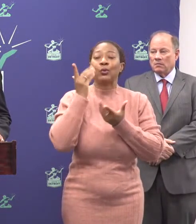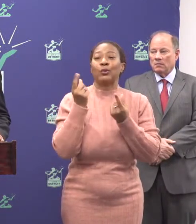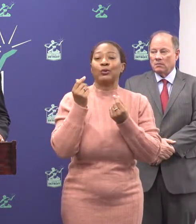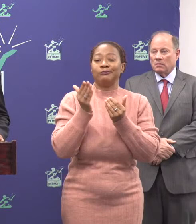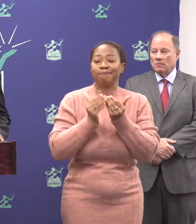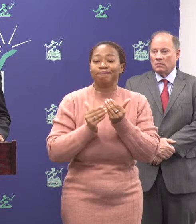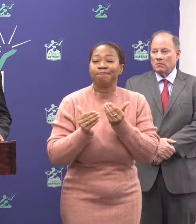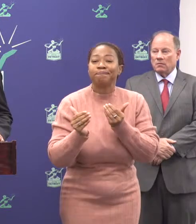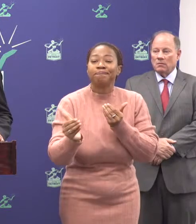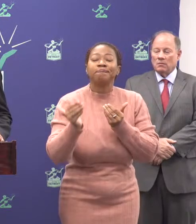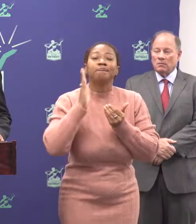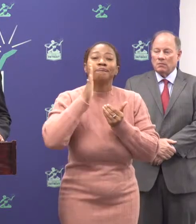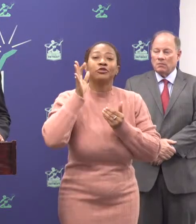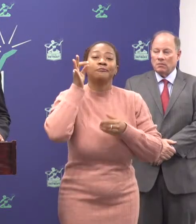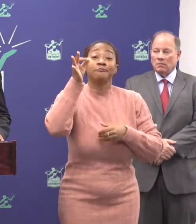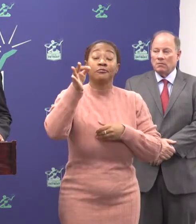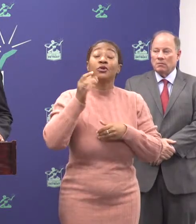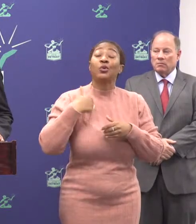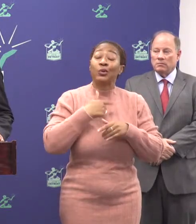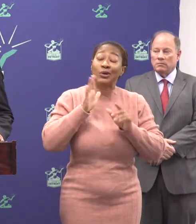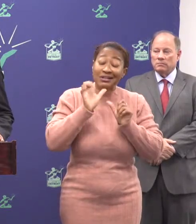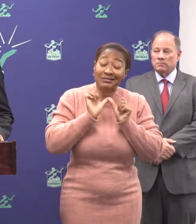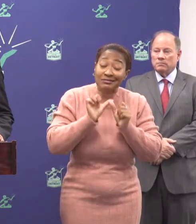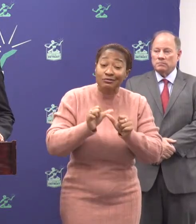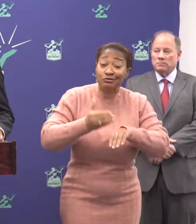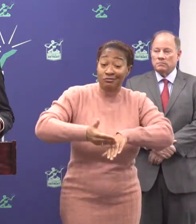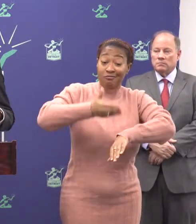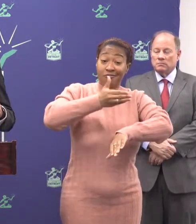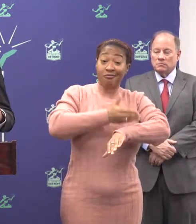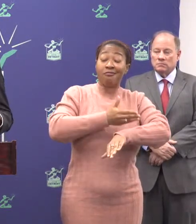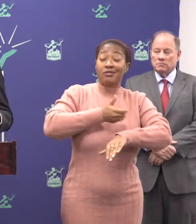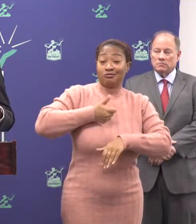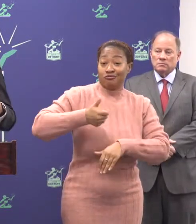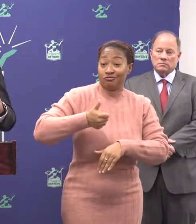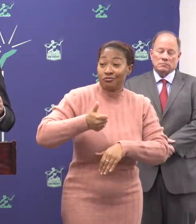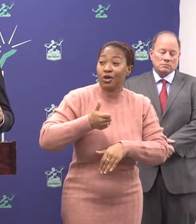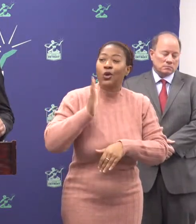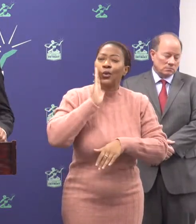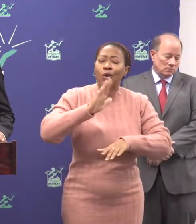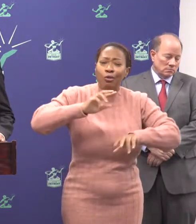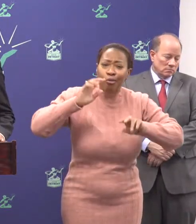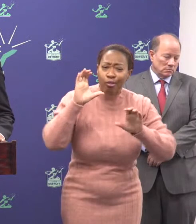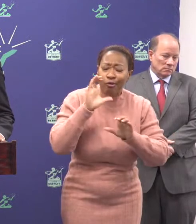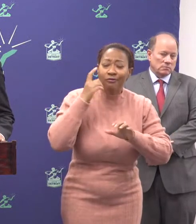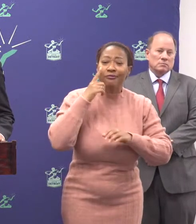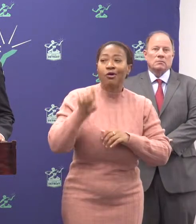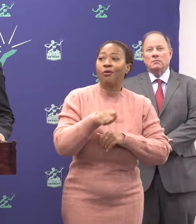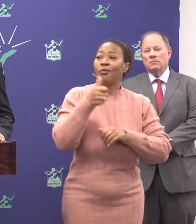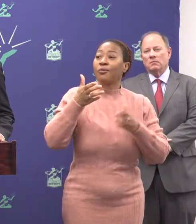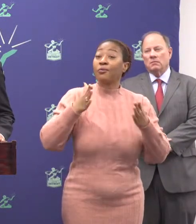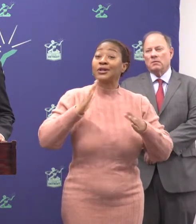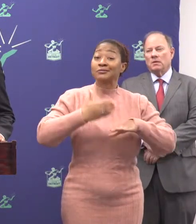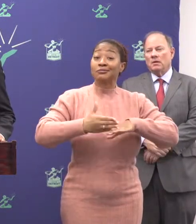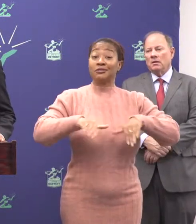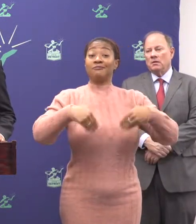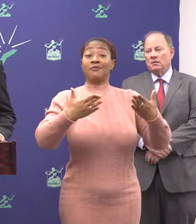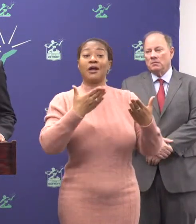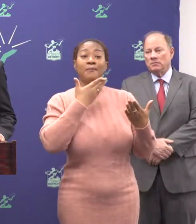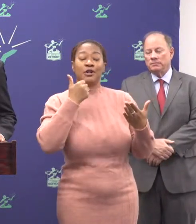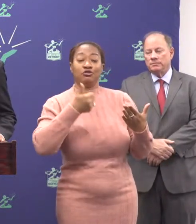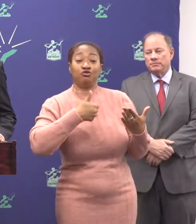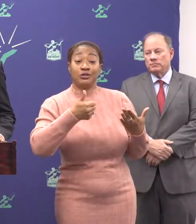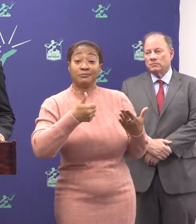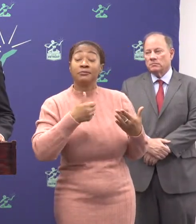we will continue to enhance. We will continue to look for other ways to provide better transportation.